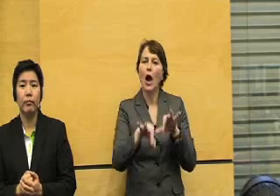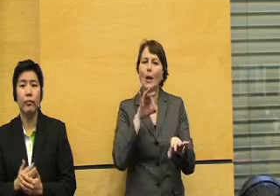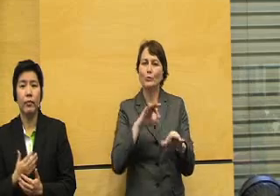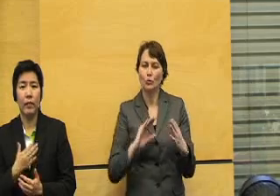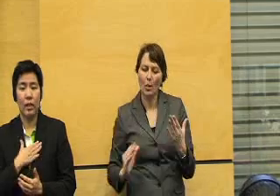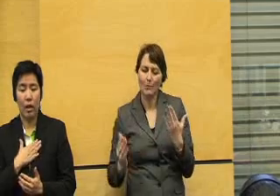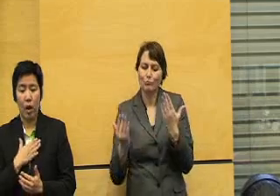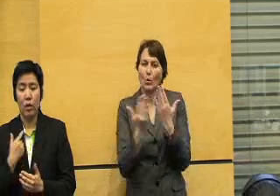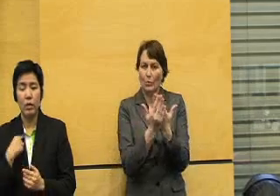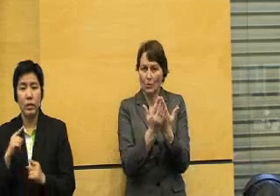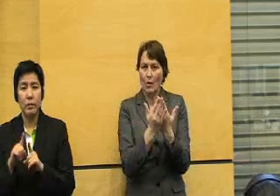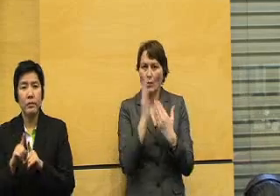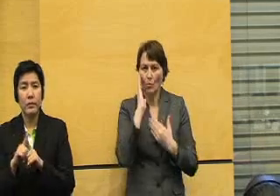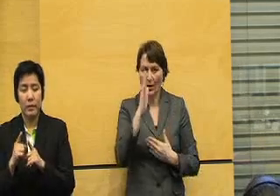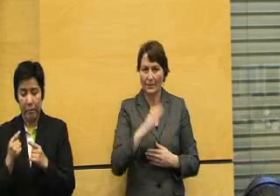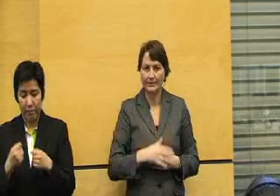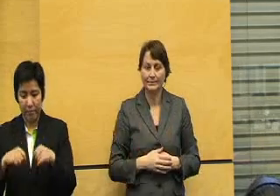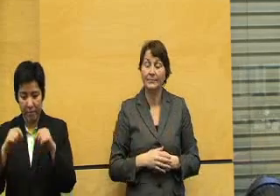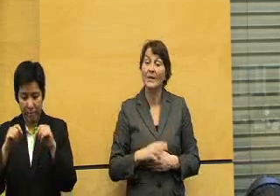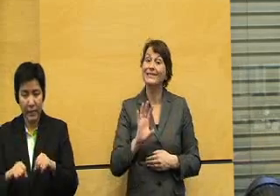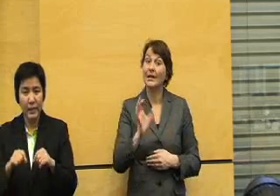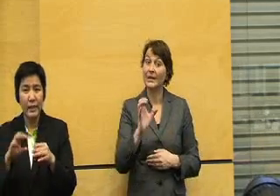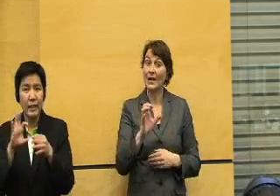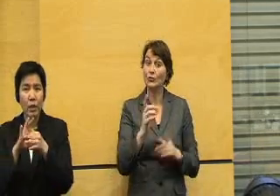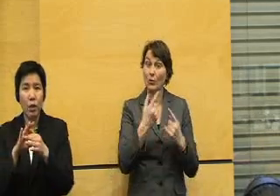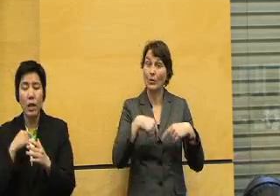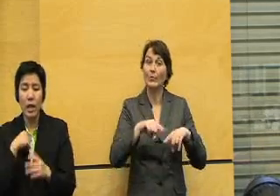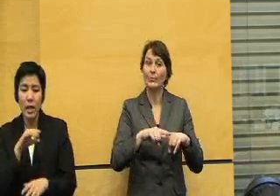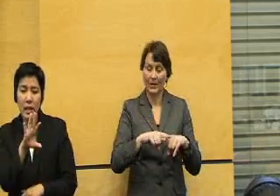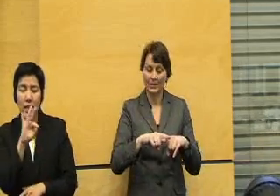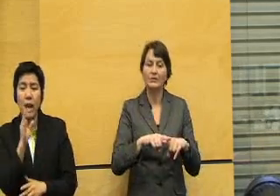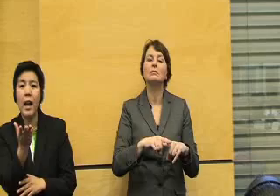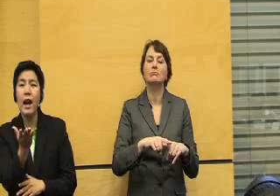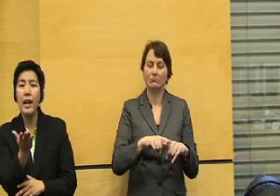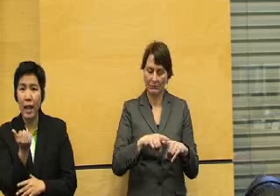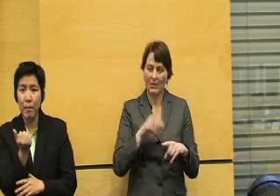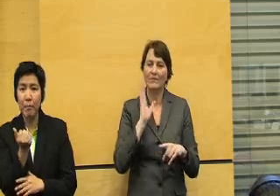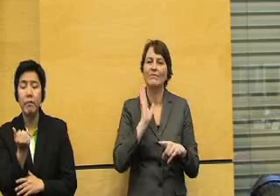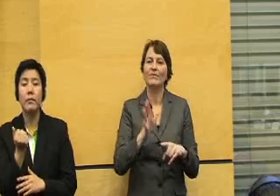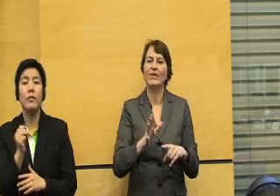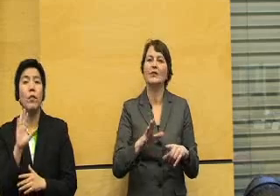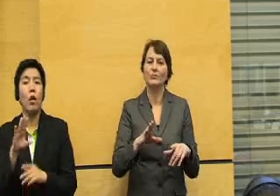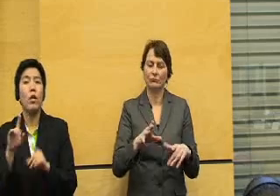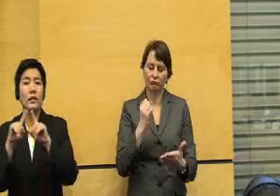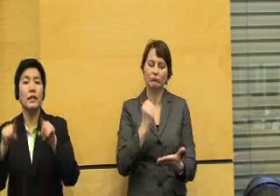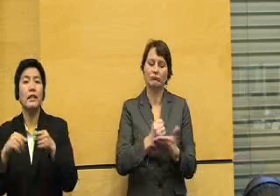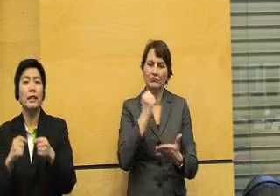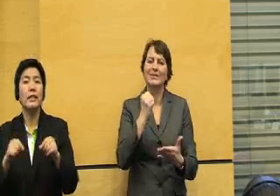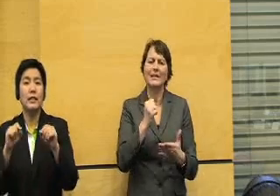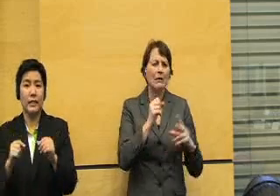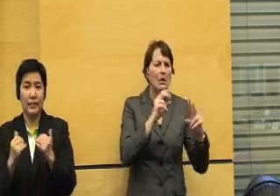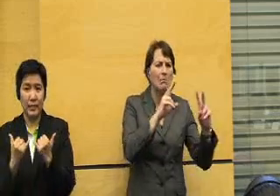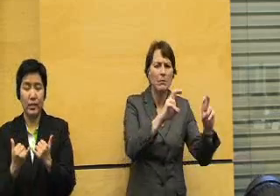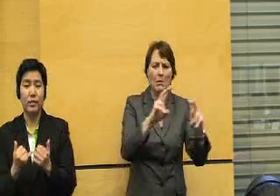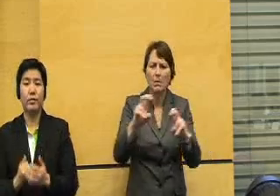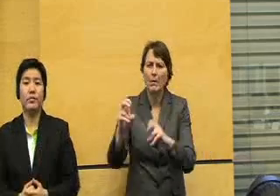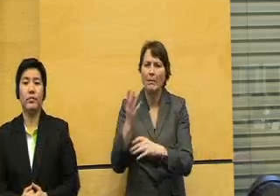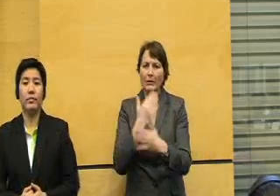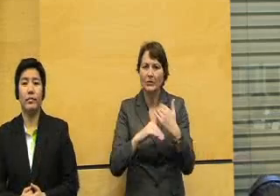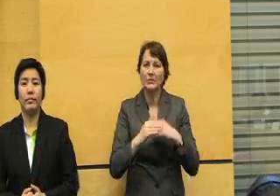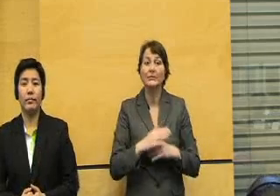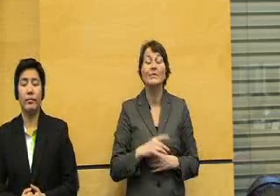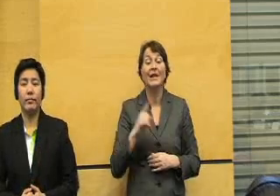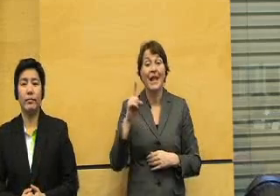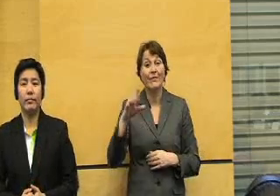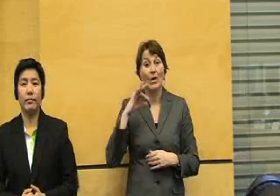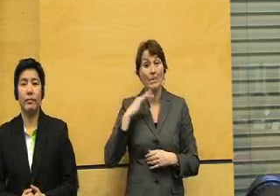Committee has endorsed, after reviewing the findings of feasibility study, the proposal by the Ministry of Social